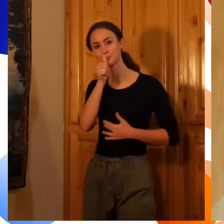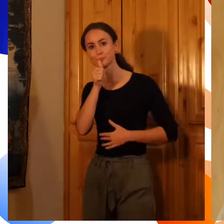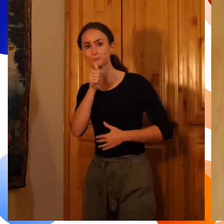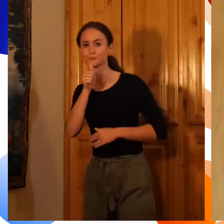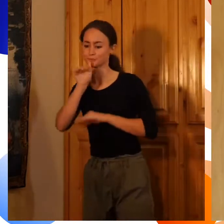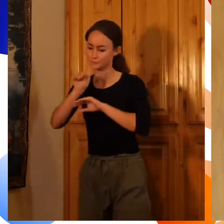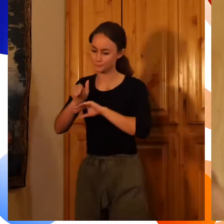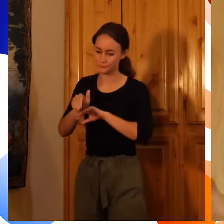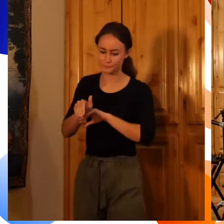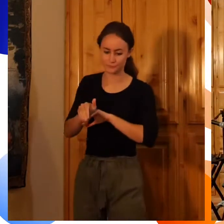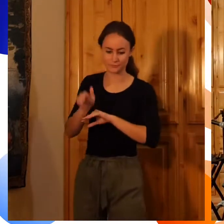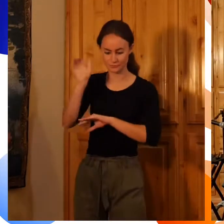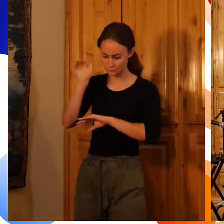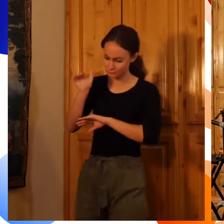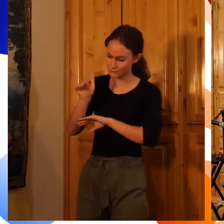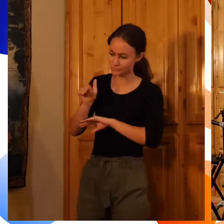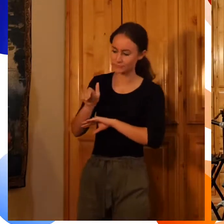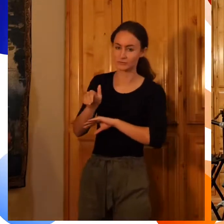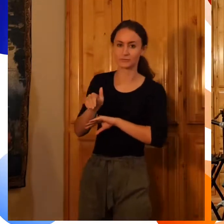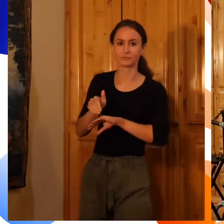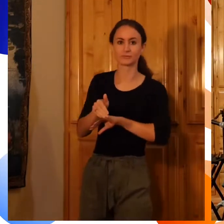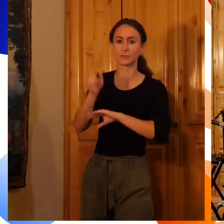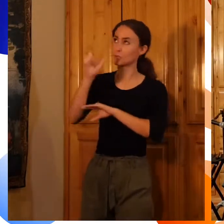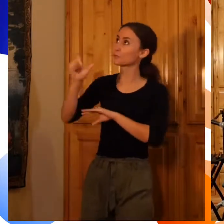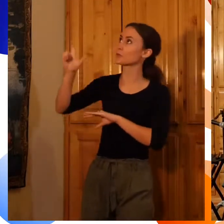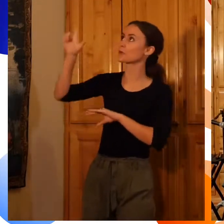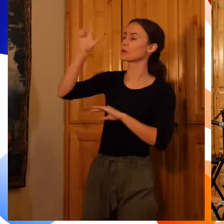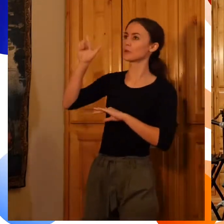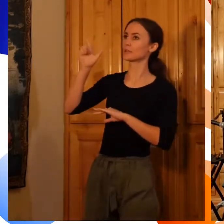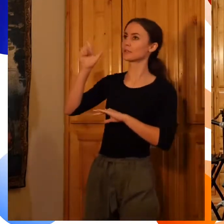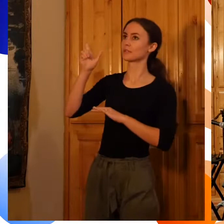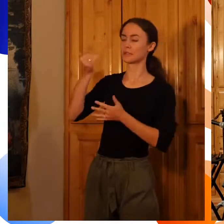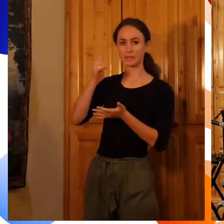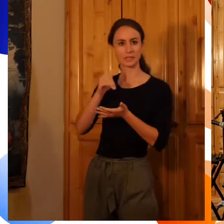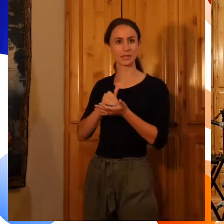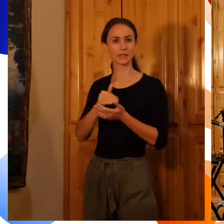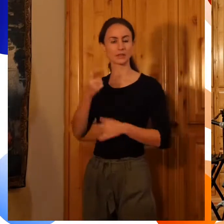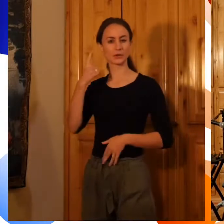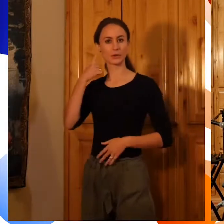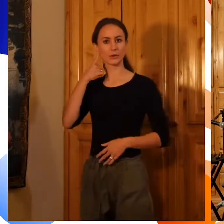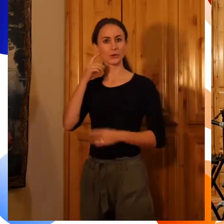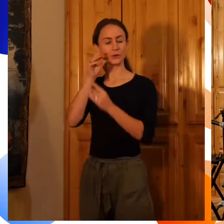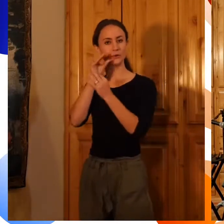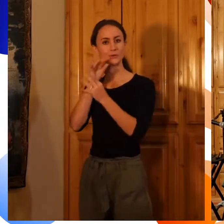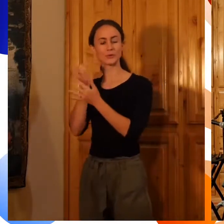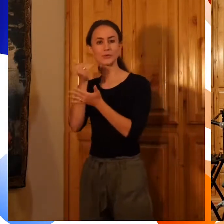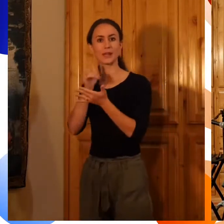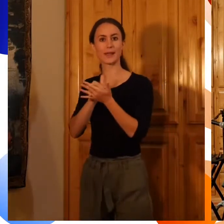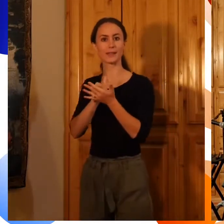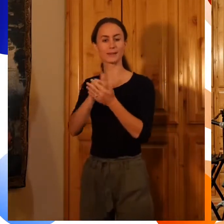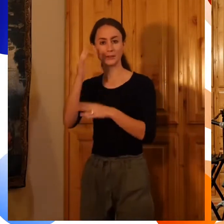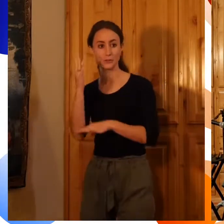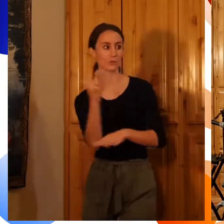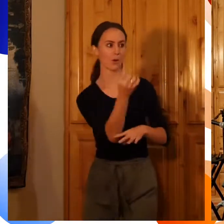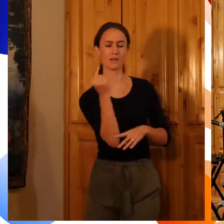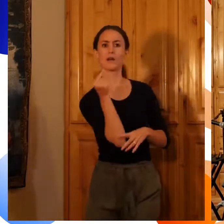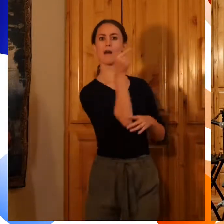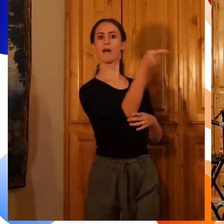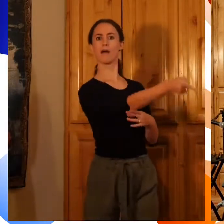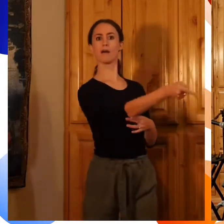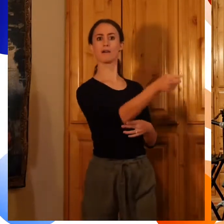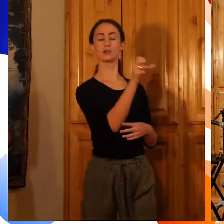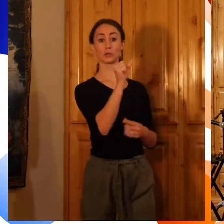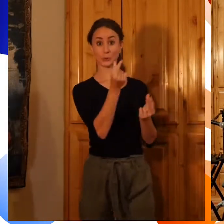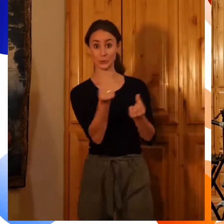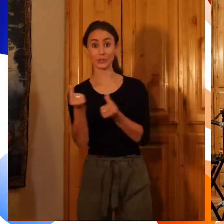he began to hear the mysterious flute playing out in the wilderness once again. And once again, he made his way down the path